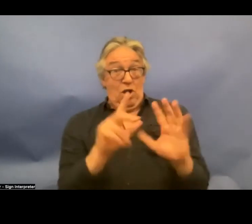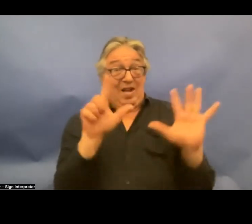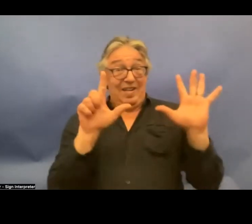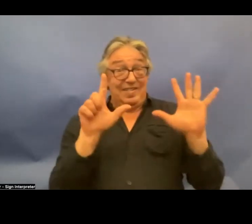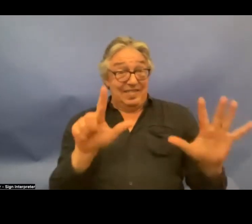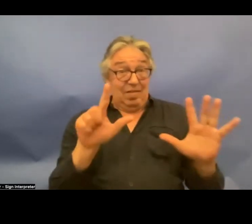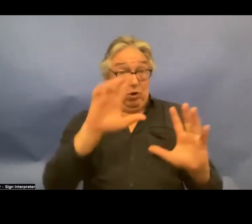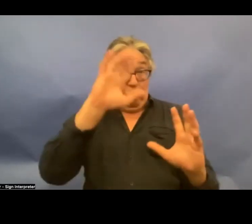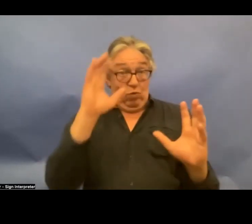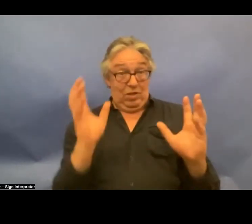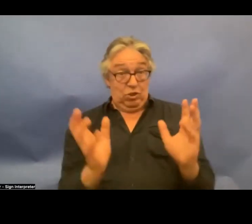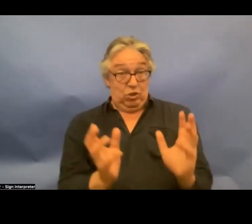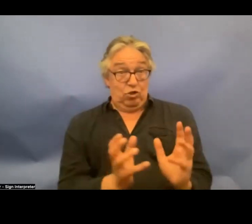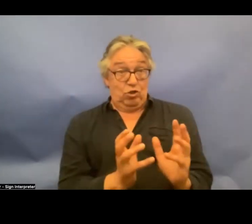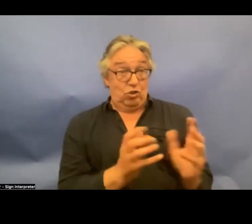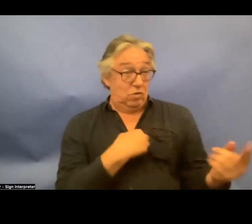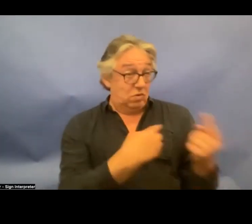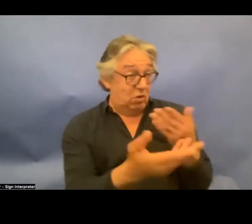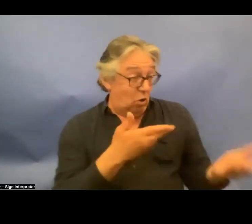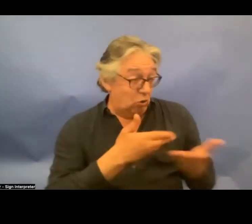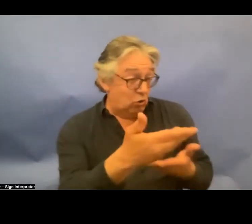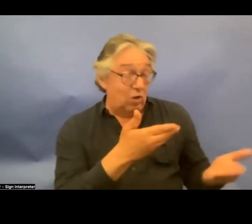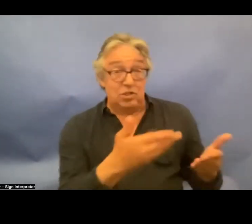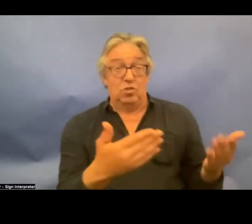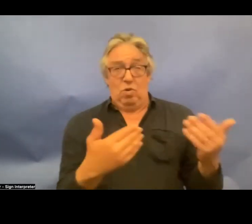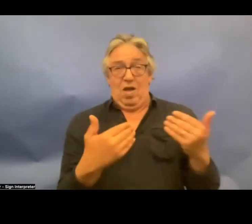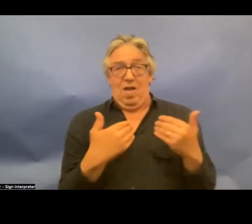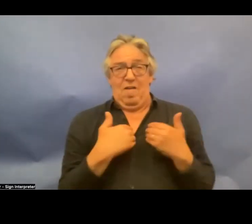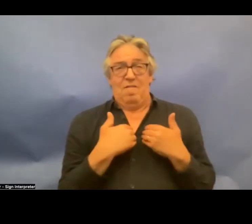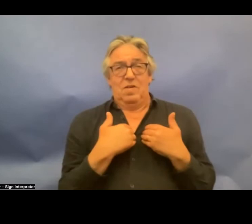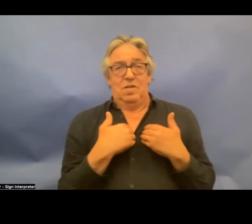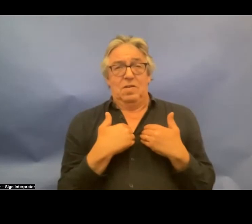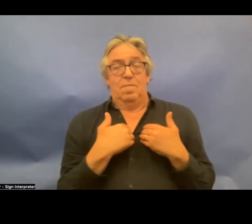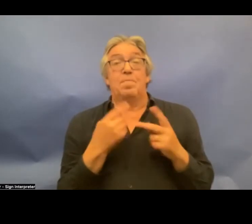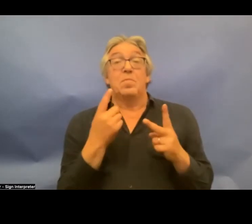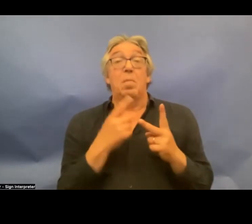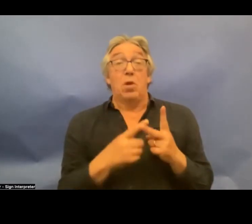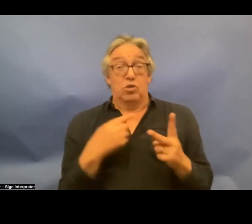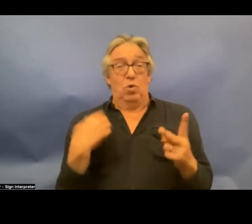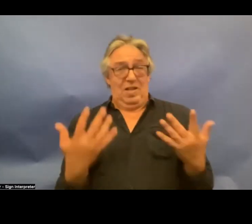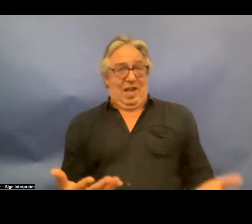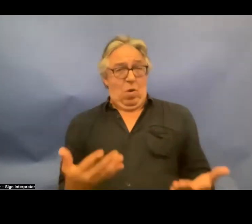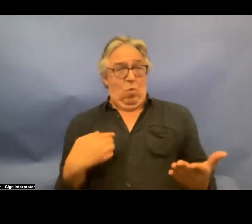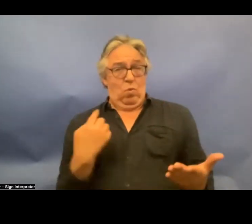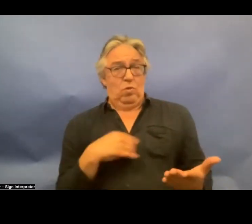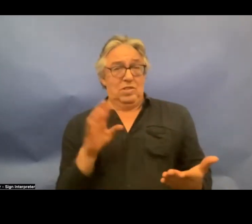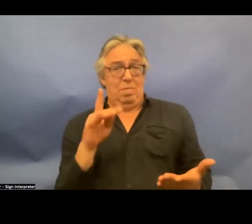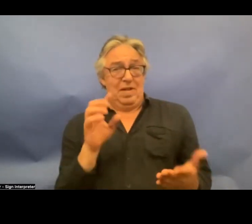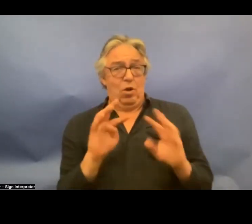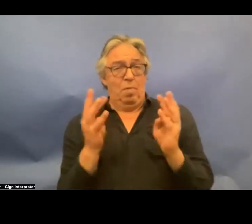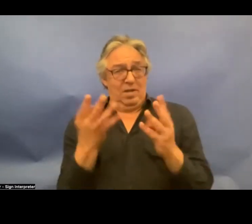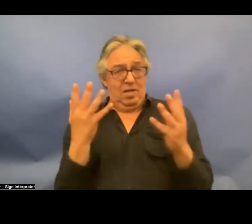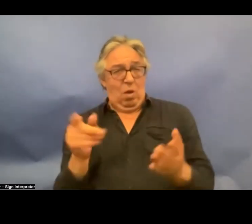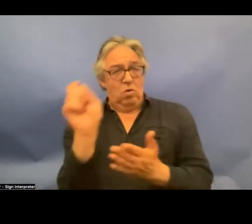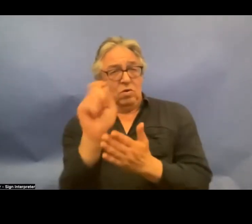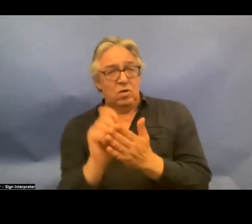of the committee. But of course, we are putting more attention into give